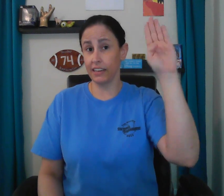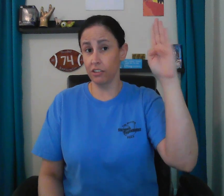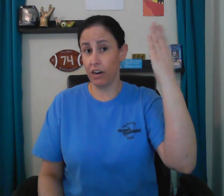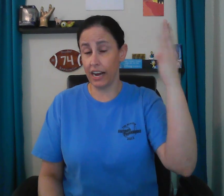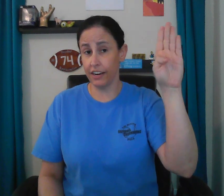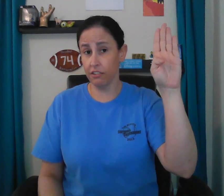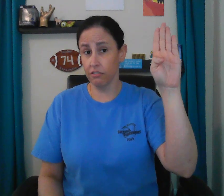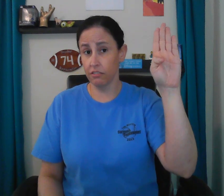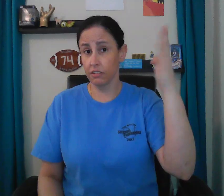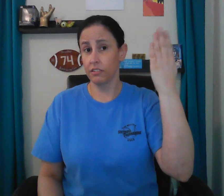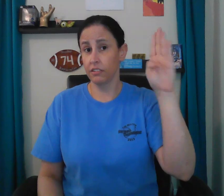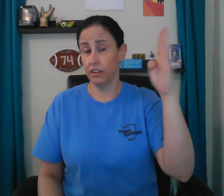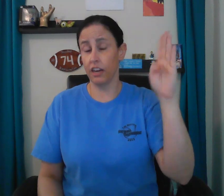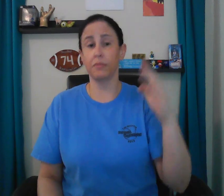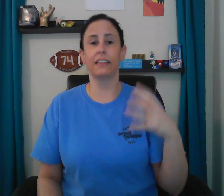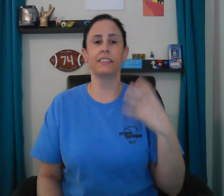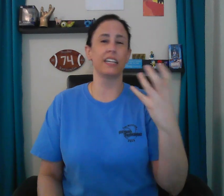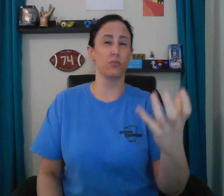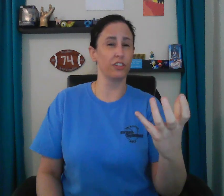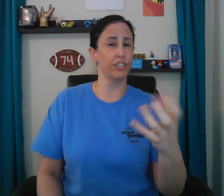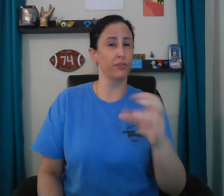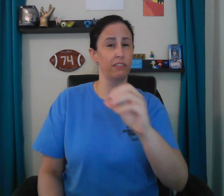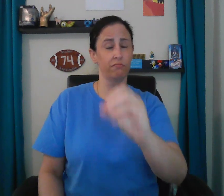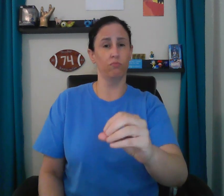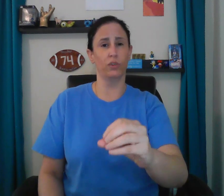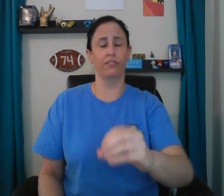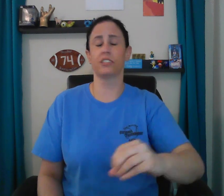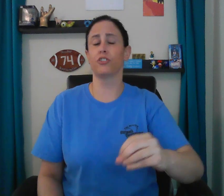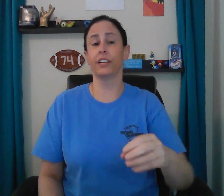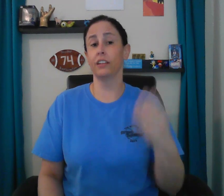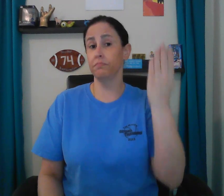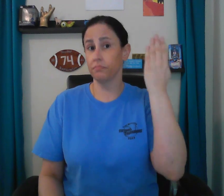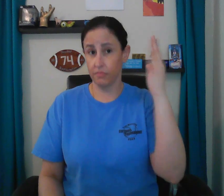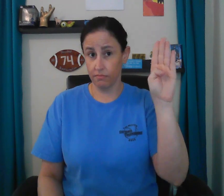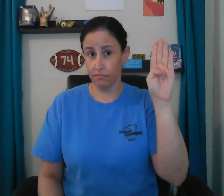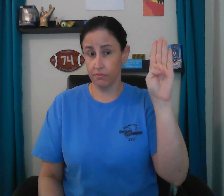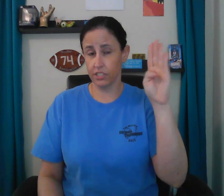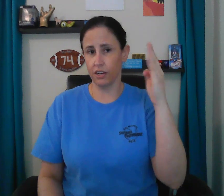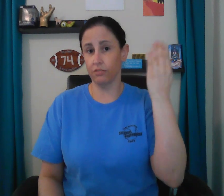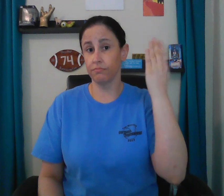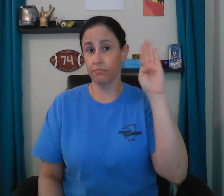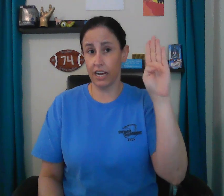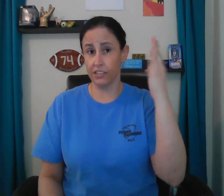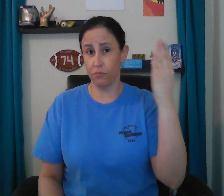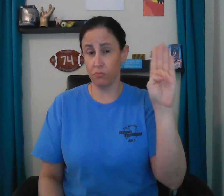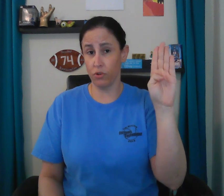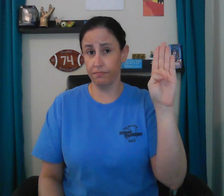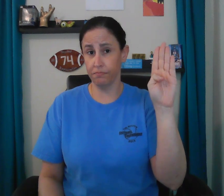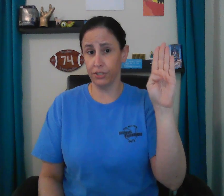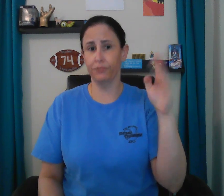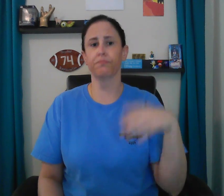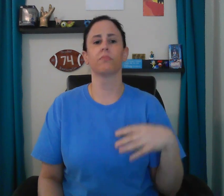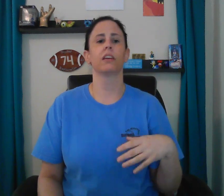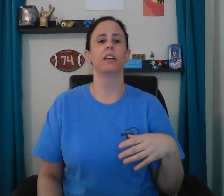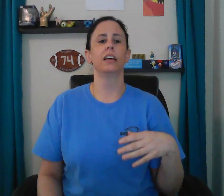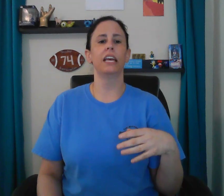little higher. At least that's what they're doing with this curriculum. So eyes open more, blue. If